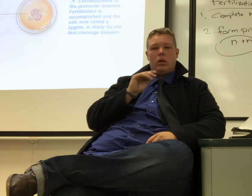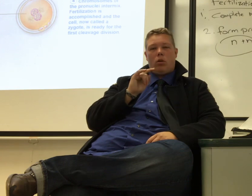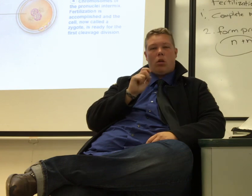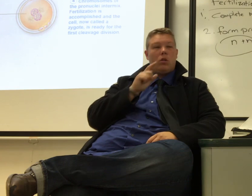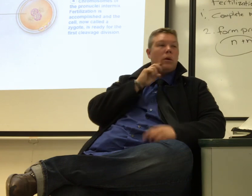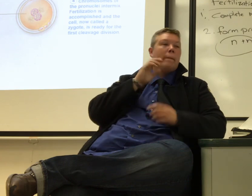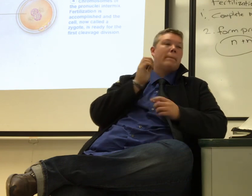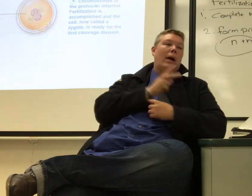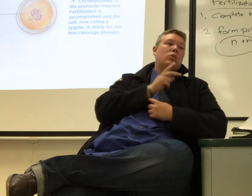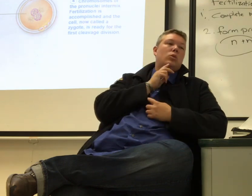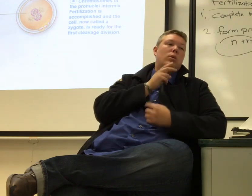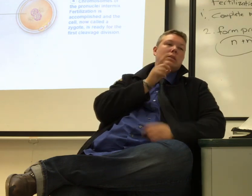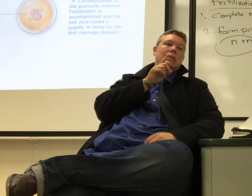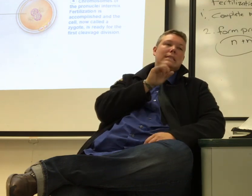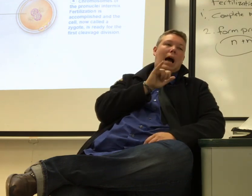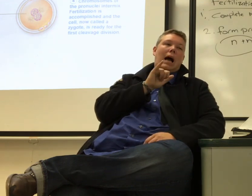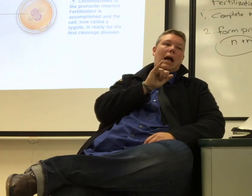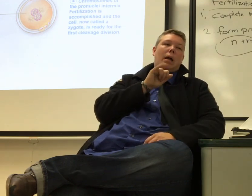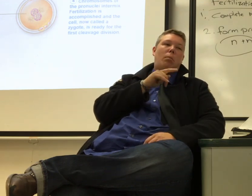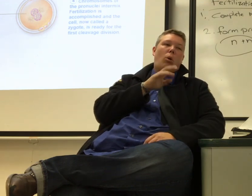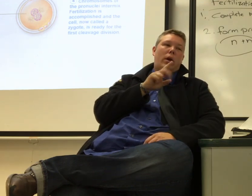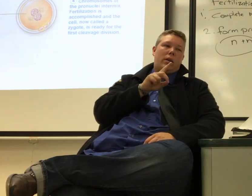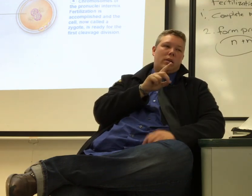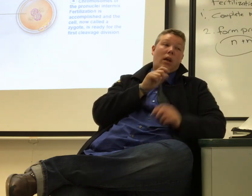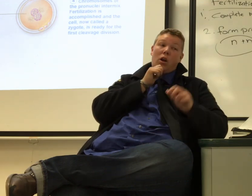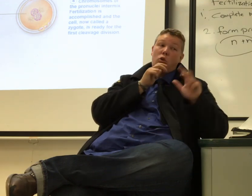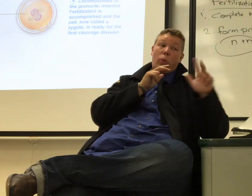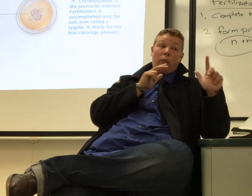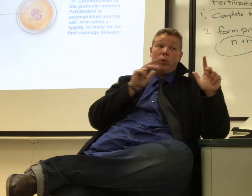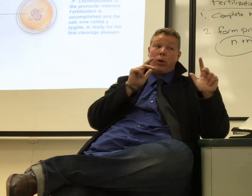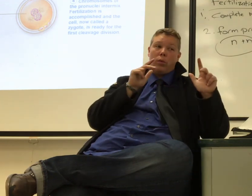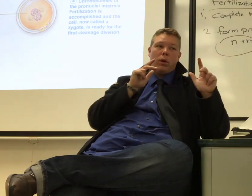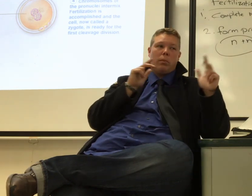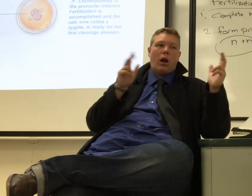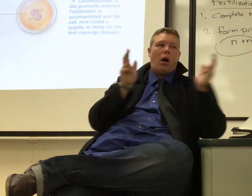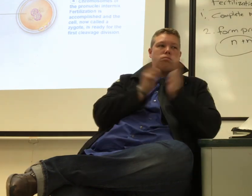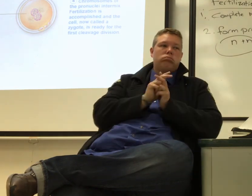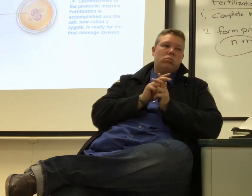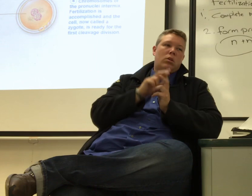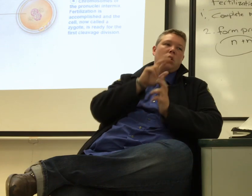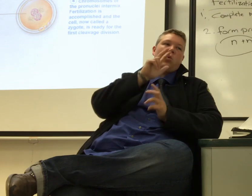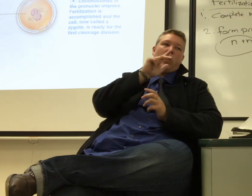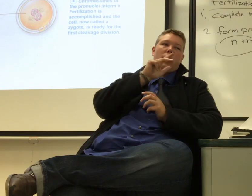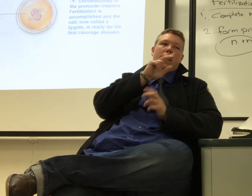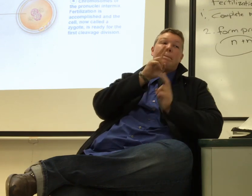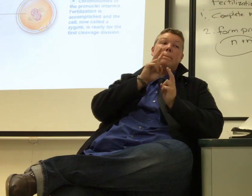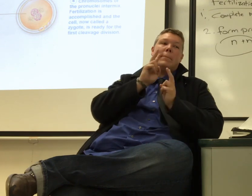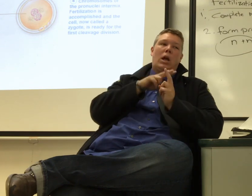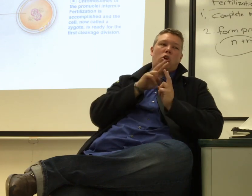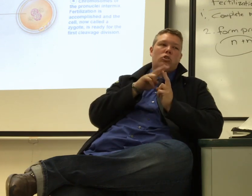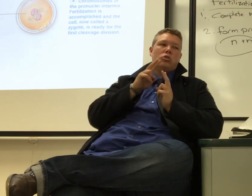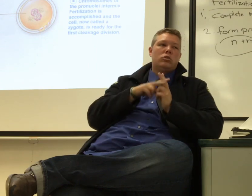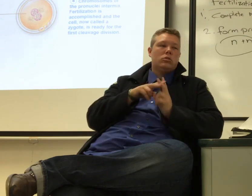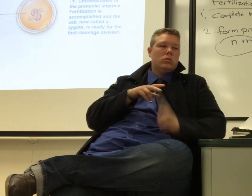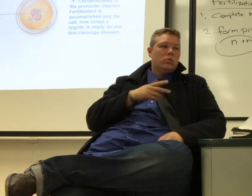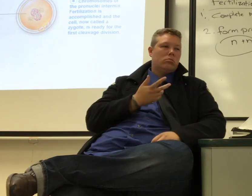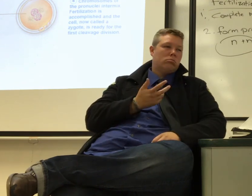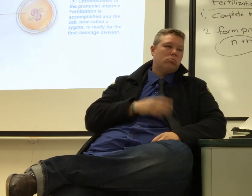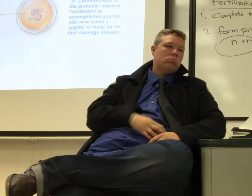diploid. Okay. No longer the M plus N stuff. This was the goal. Okay.